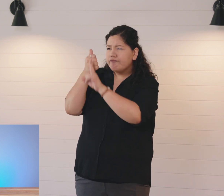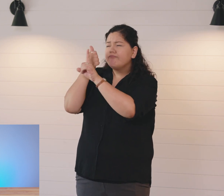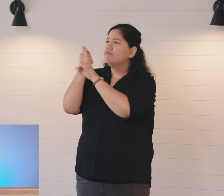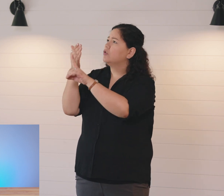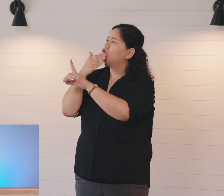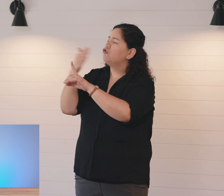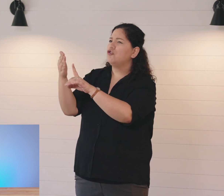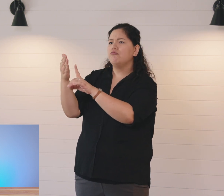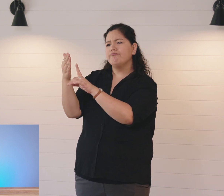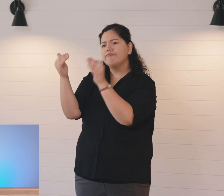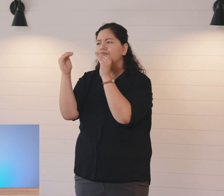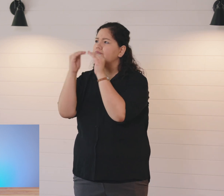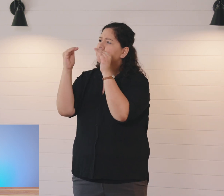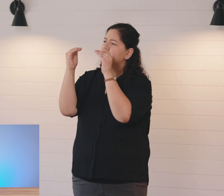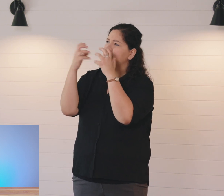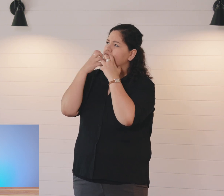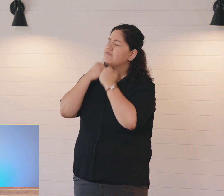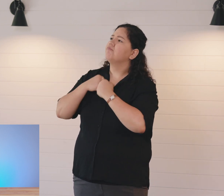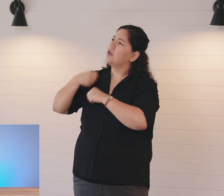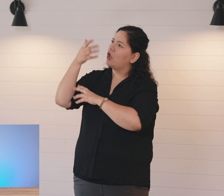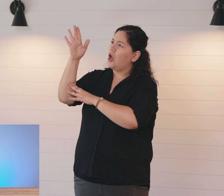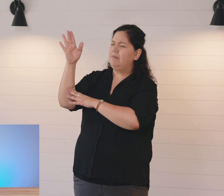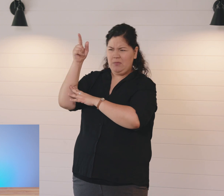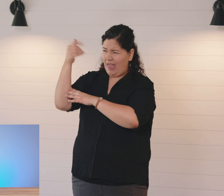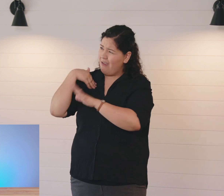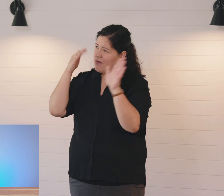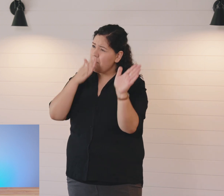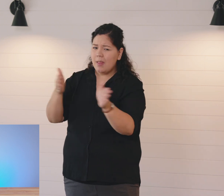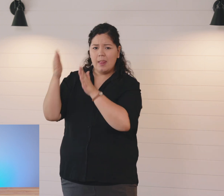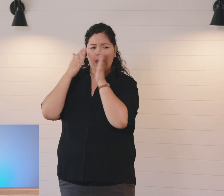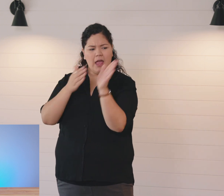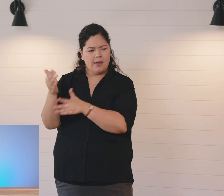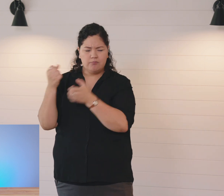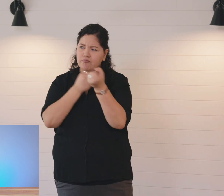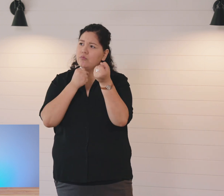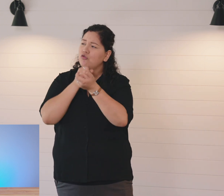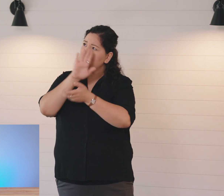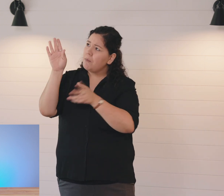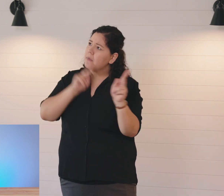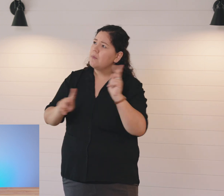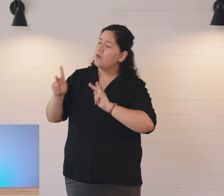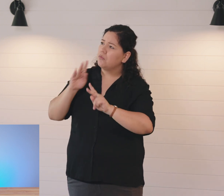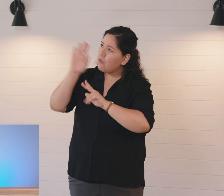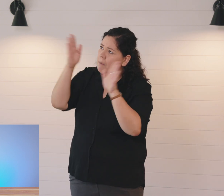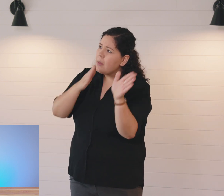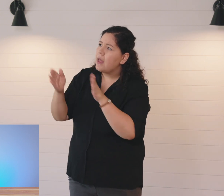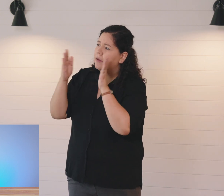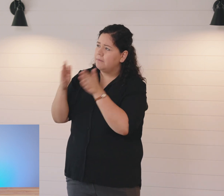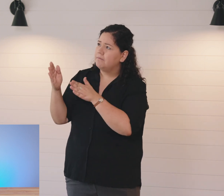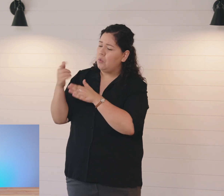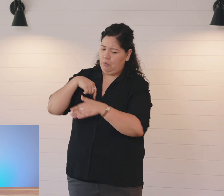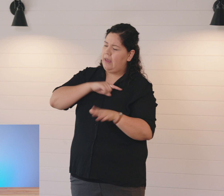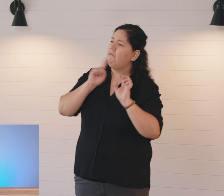and righteous and sovereign, and you work out all your purposes according to the counsel of your will. And we have to wait often to see